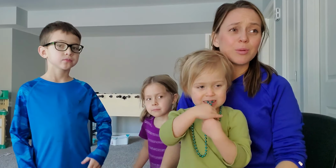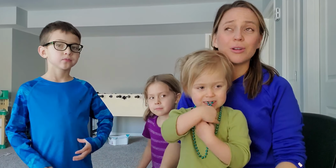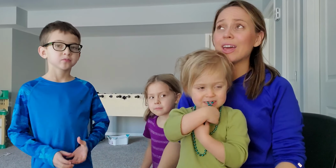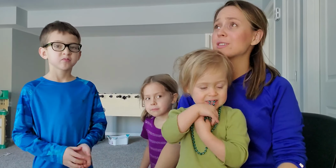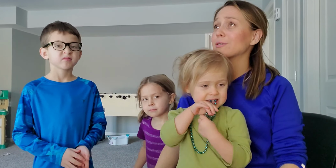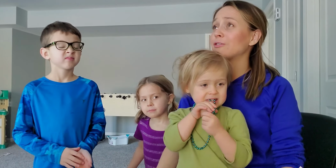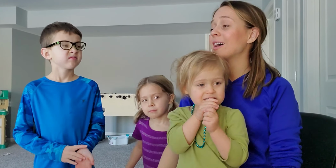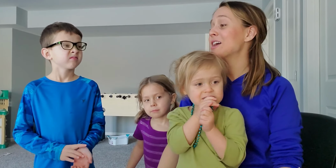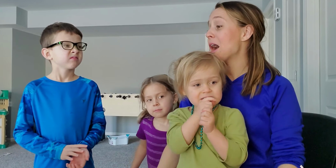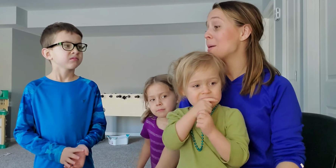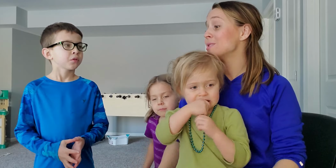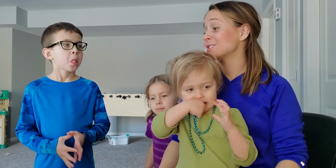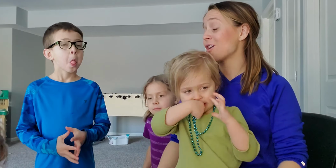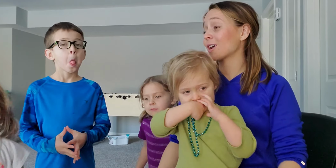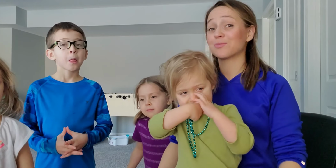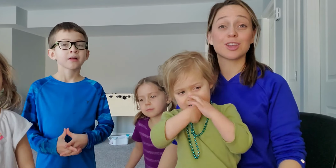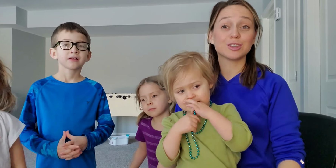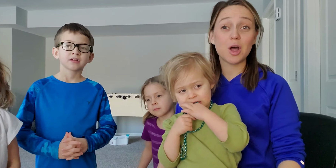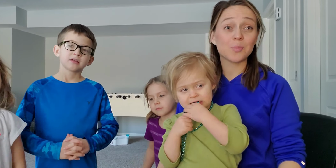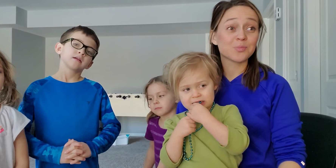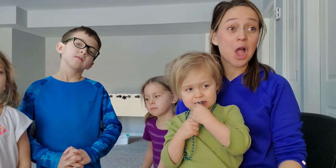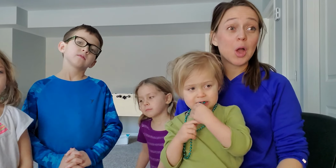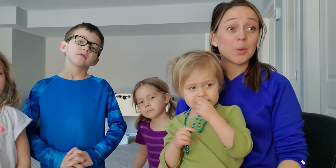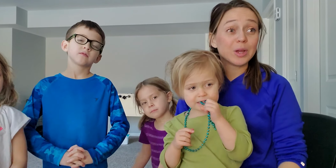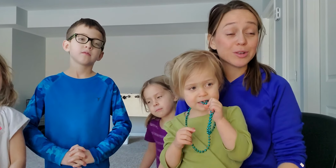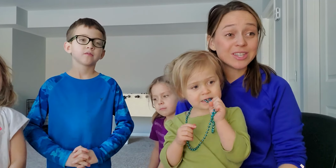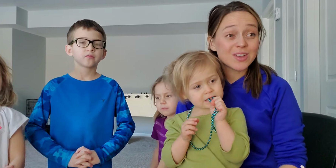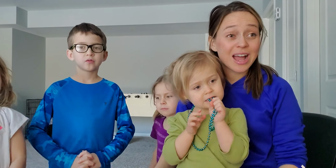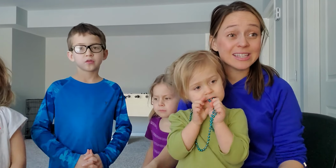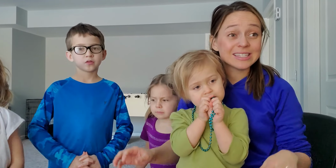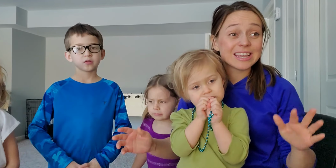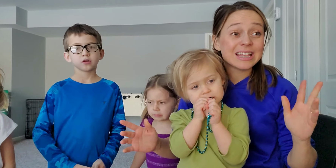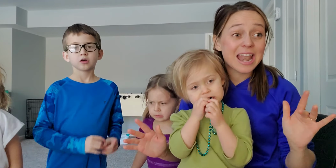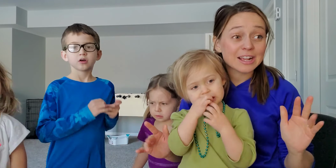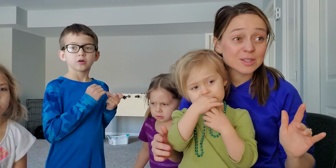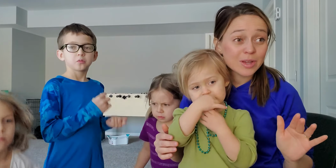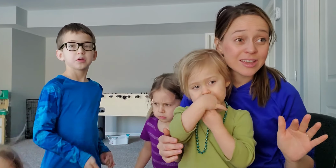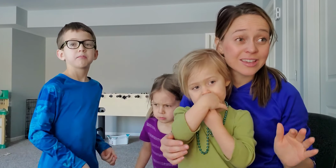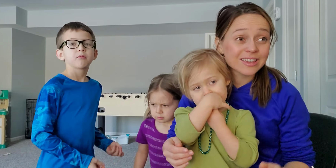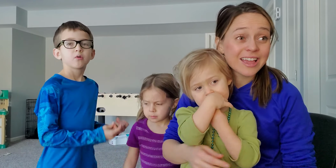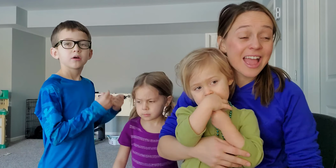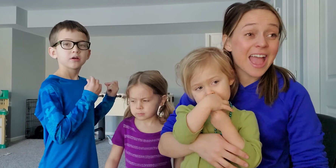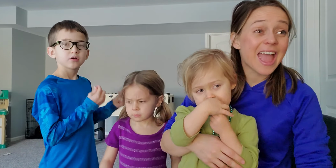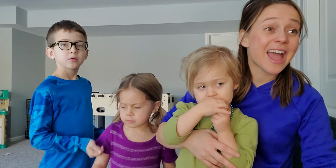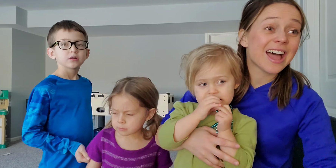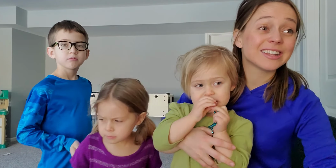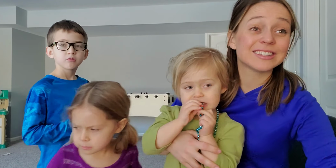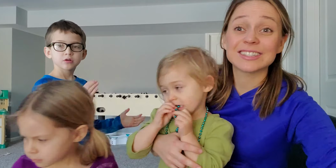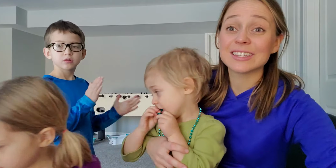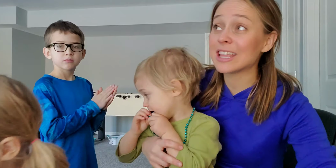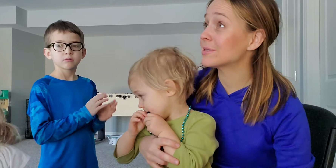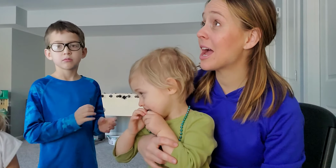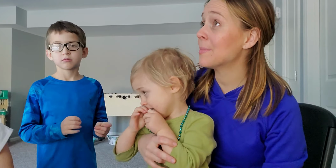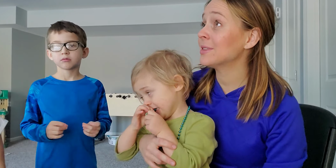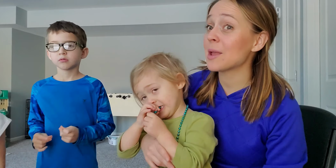and just a fun, upbeat song. So, we will see you guys next week. And same time, same